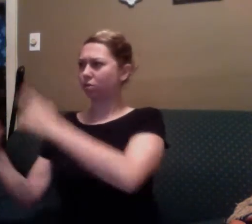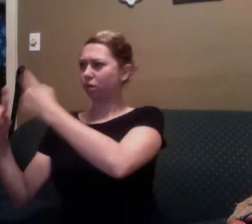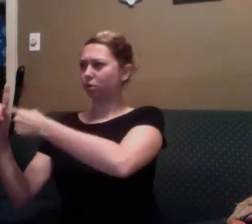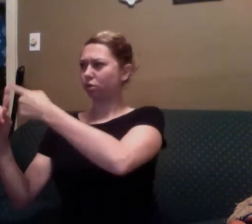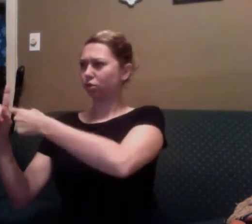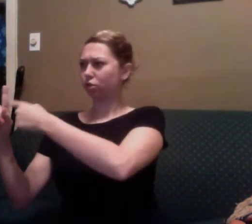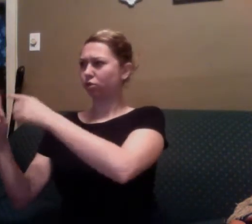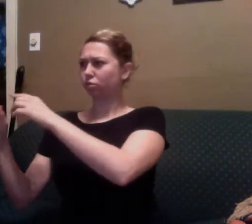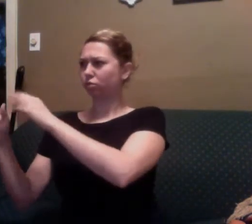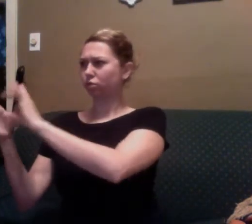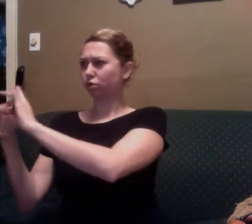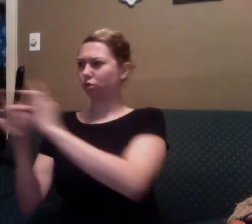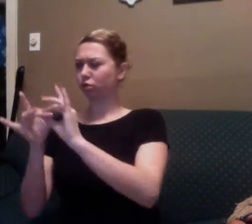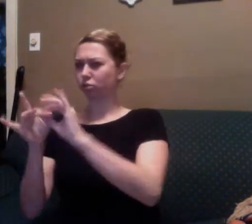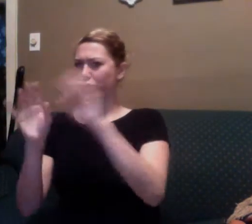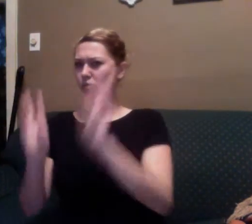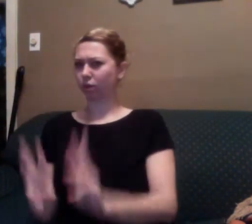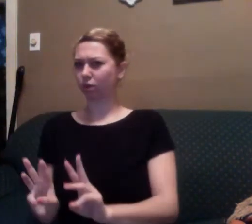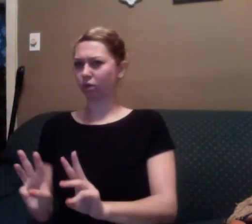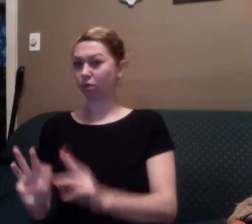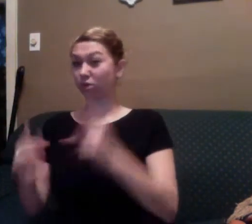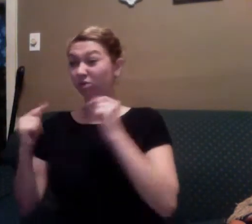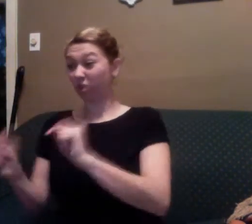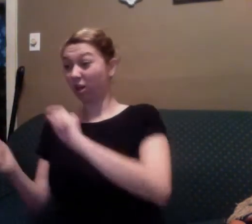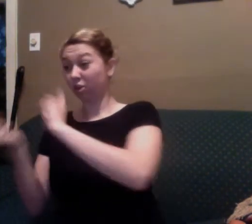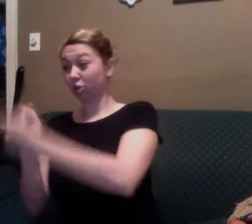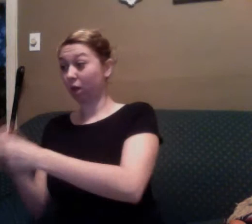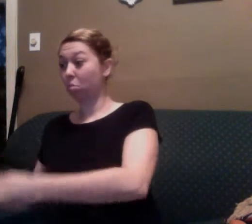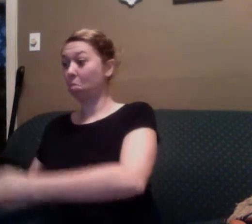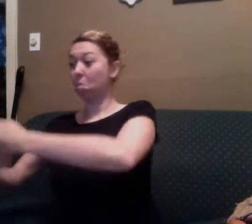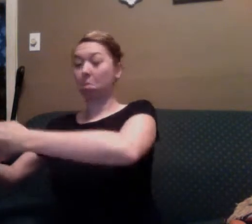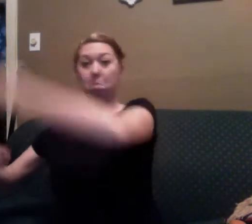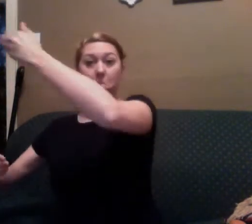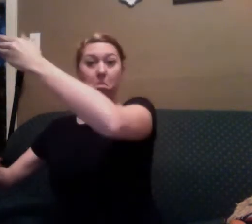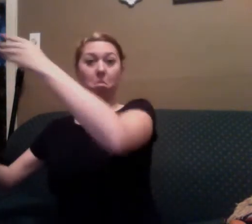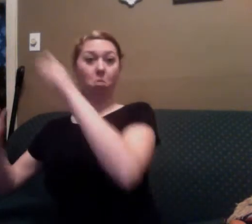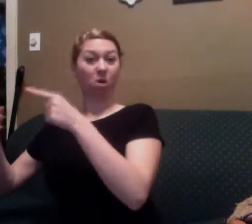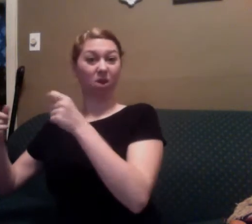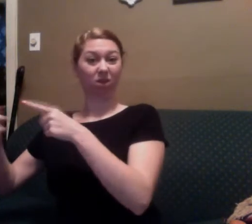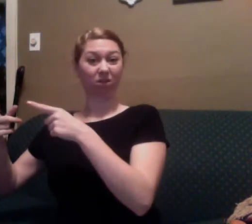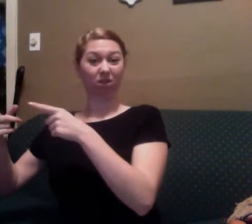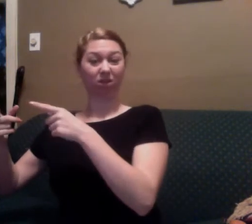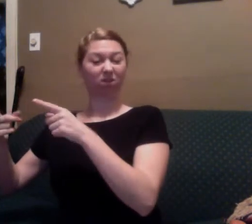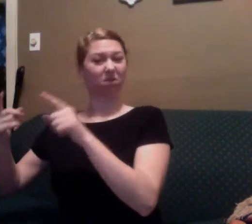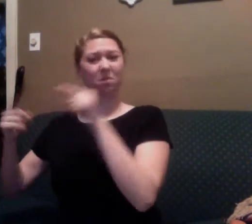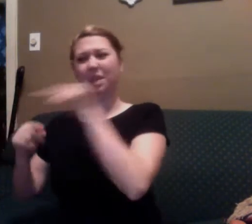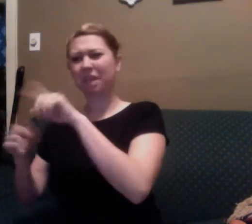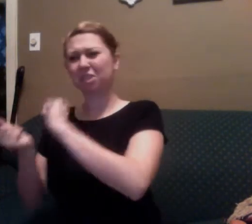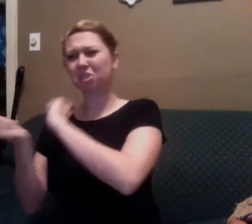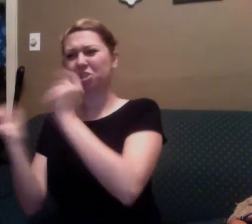change the temperature in your house by opening a window in the winter, but that's not going to change the setting on the